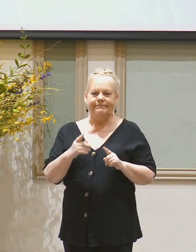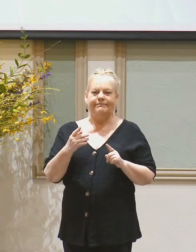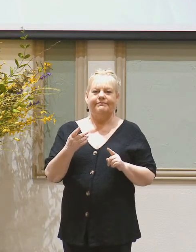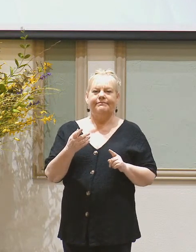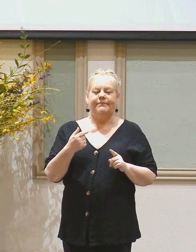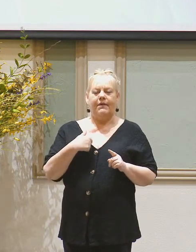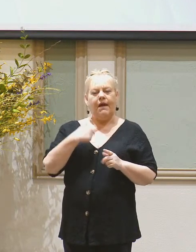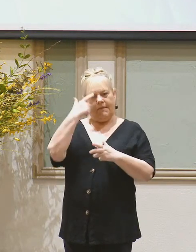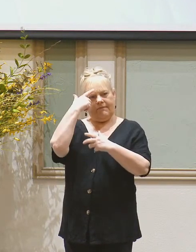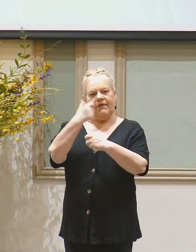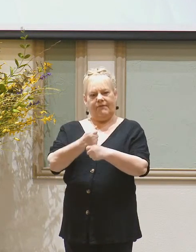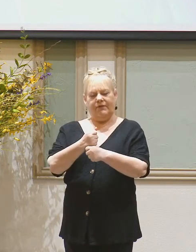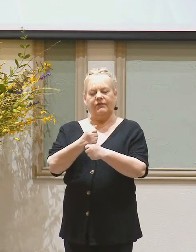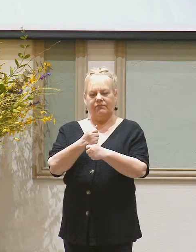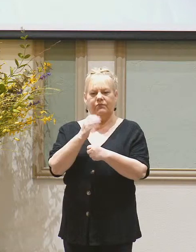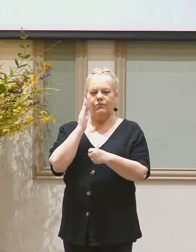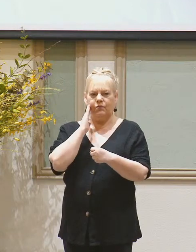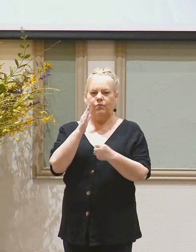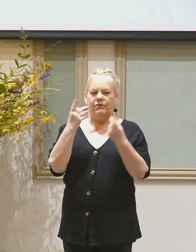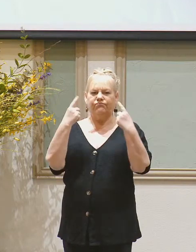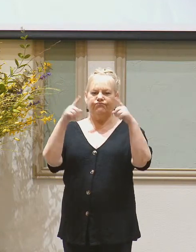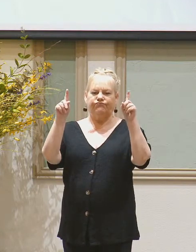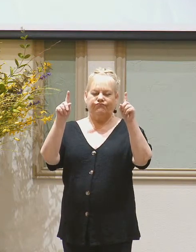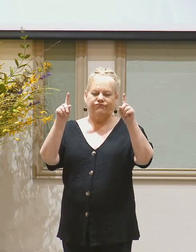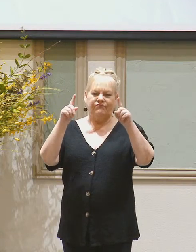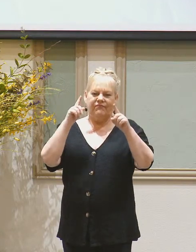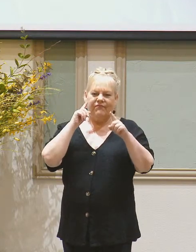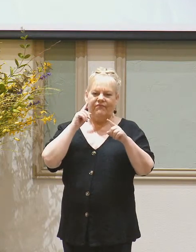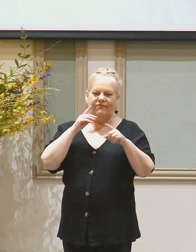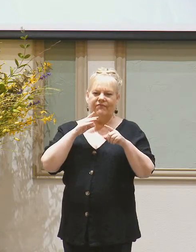I'm confident we'll get those worked out over time, and